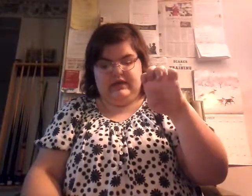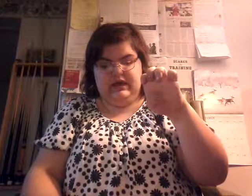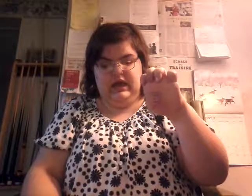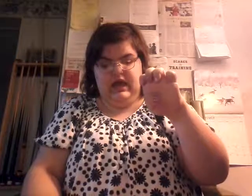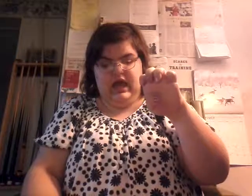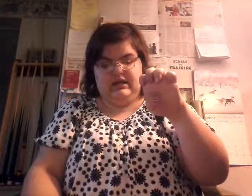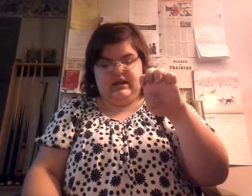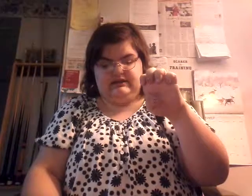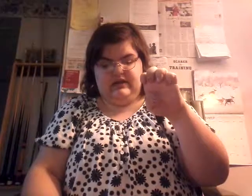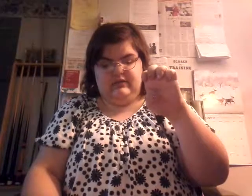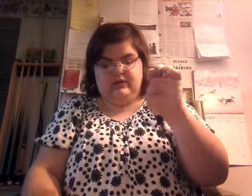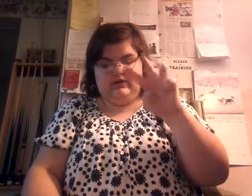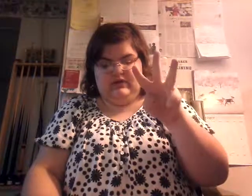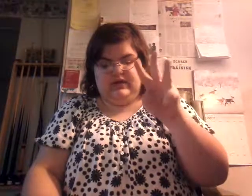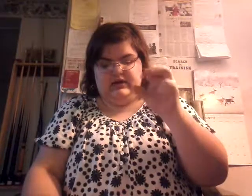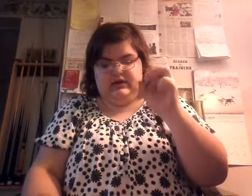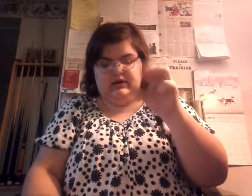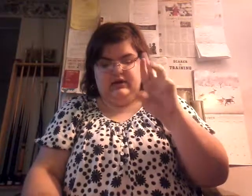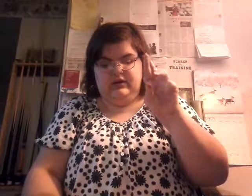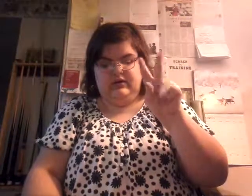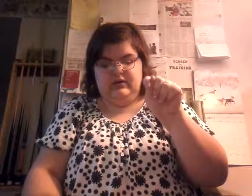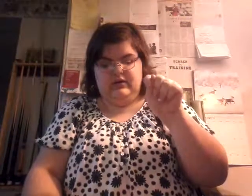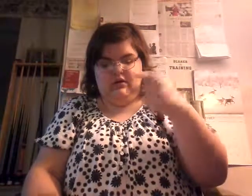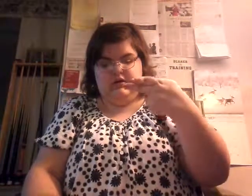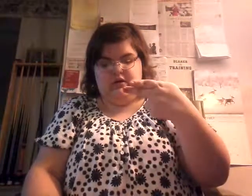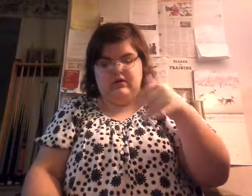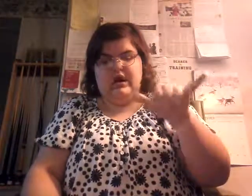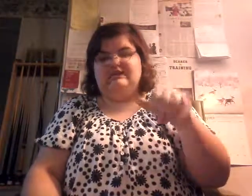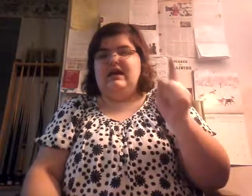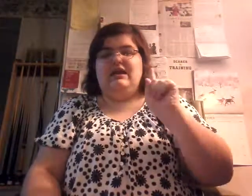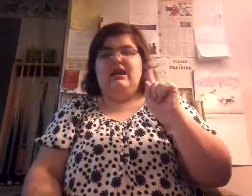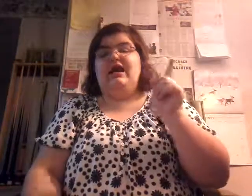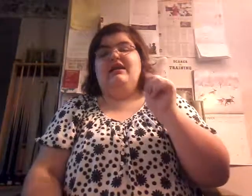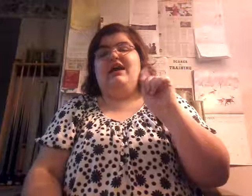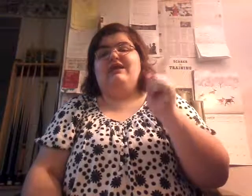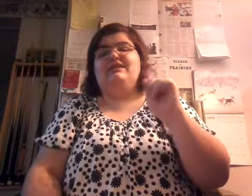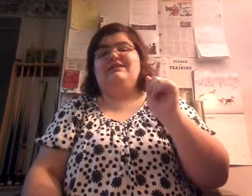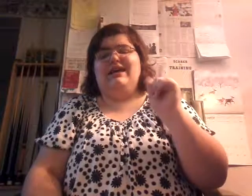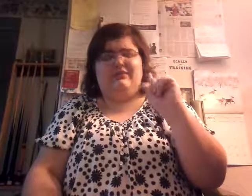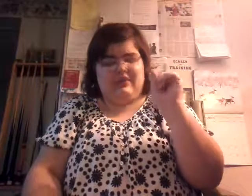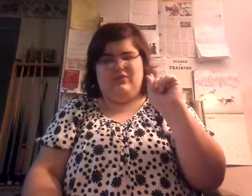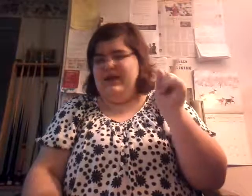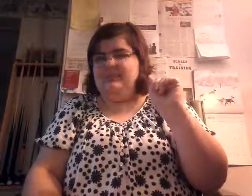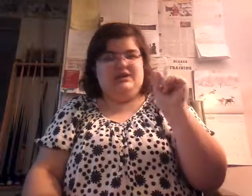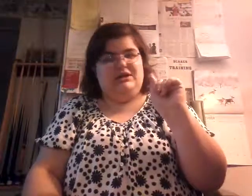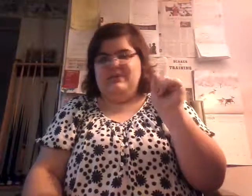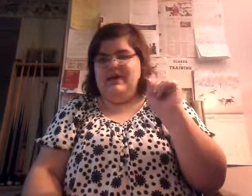DESERVE, and then I said worthy later. I said, and I did the sign for, like, when, but I shaked my head,